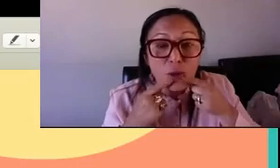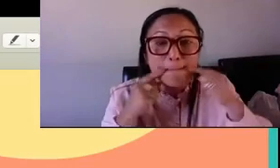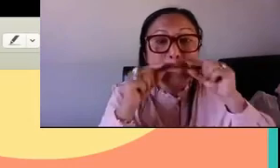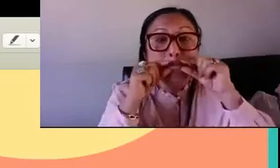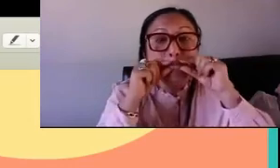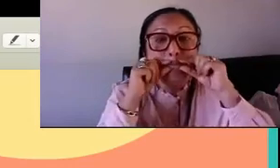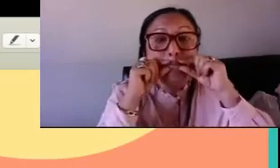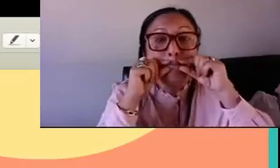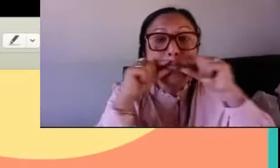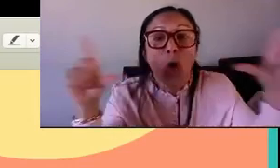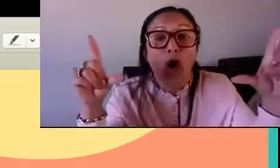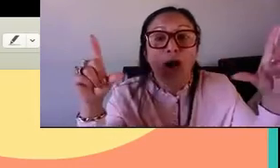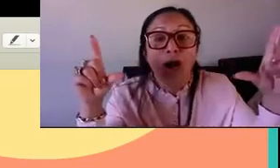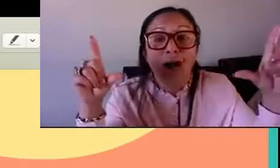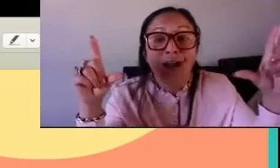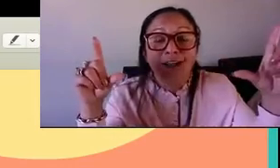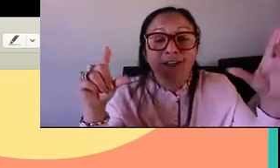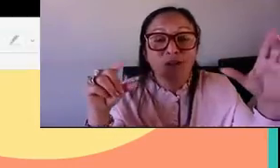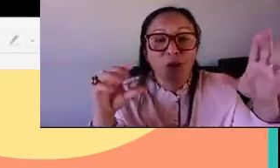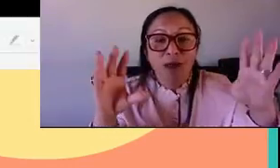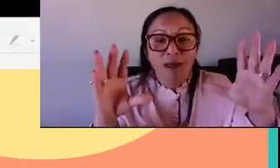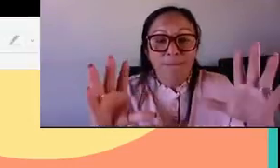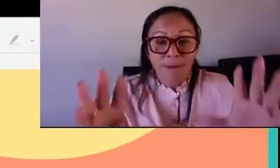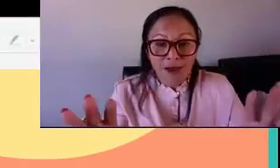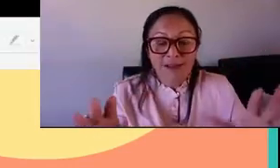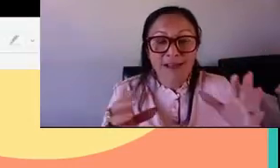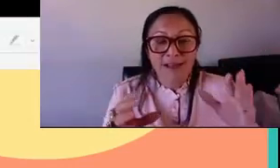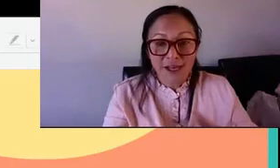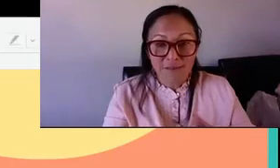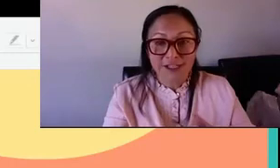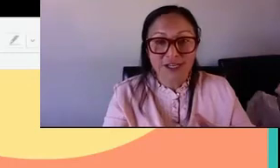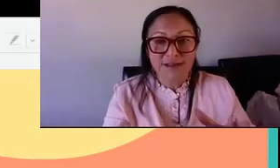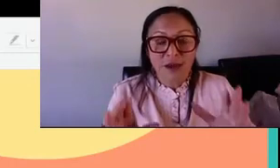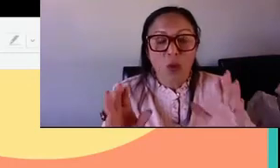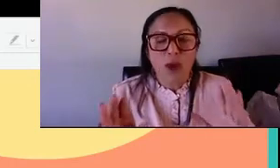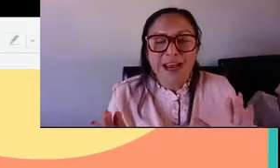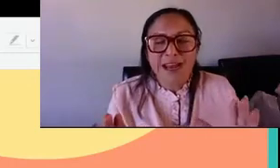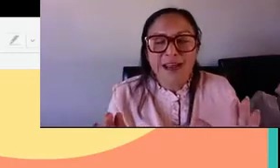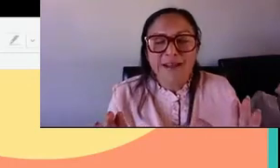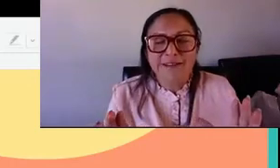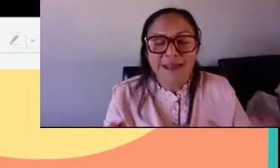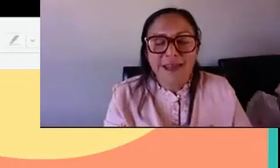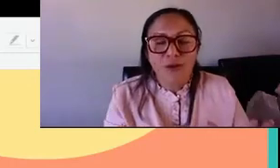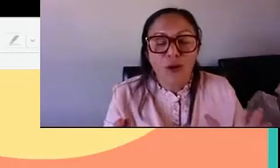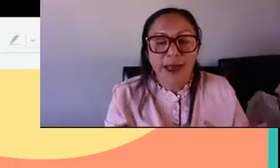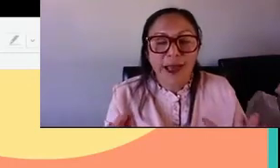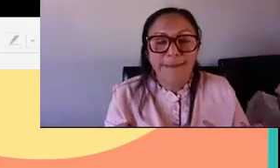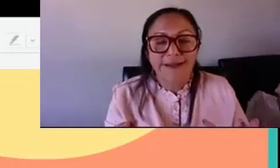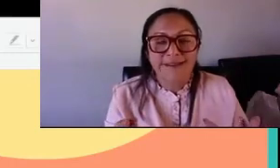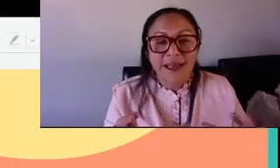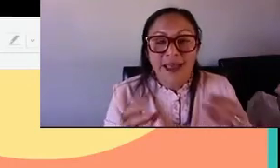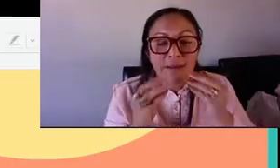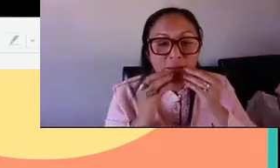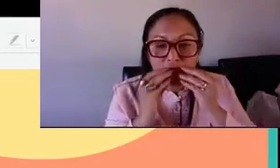do more." So modeling, like you mentioned, waiting and seeing what